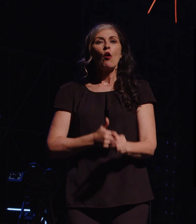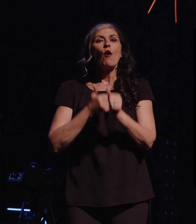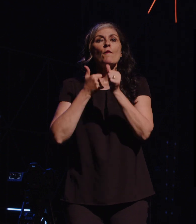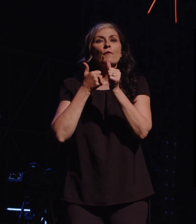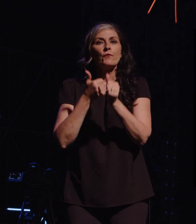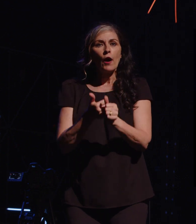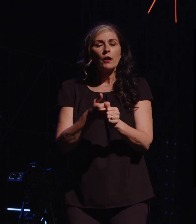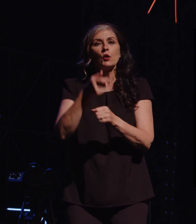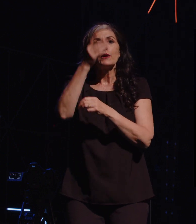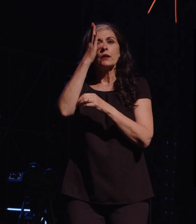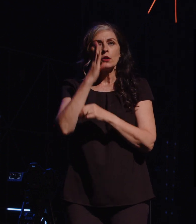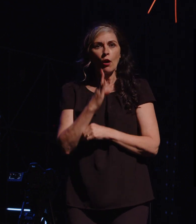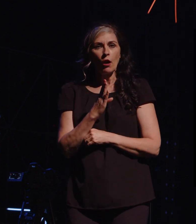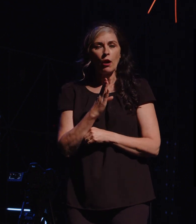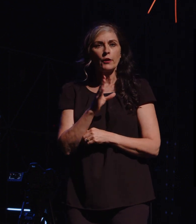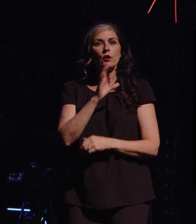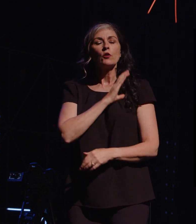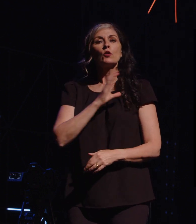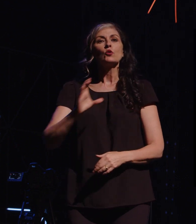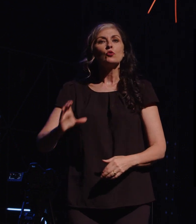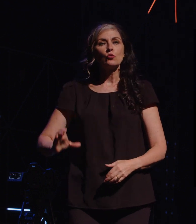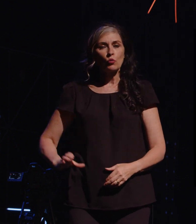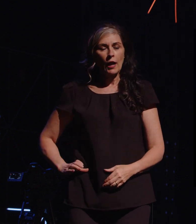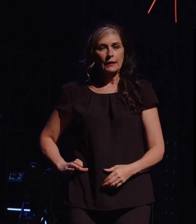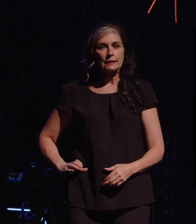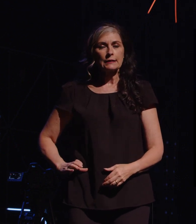following God, following Christ,